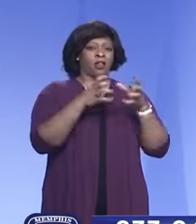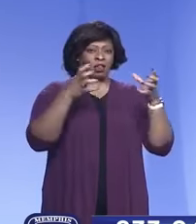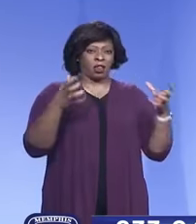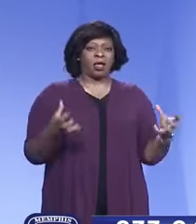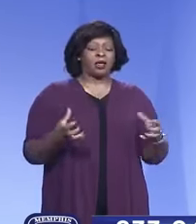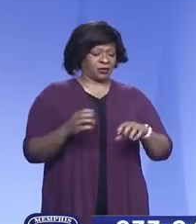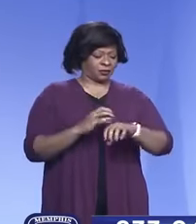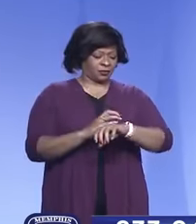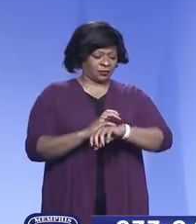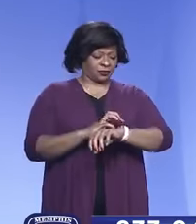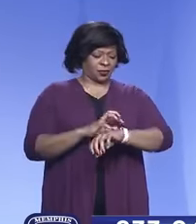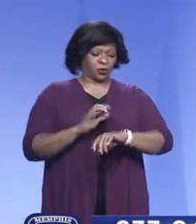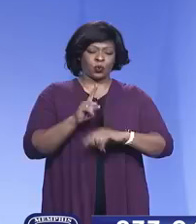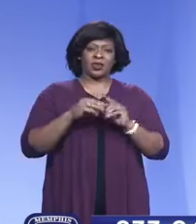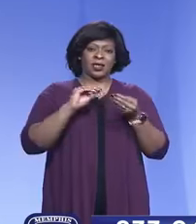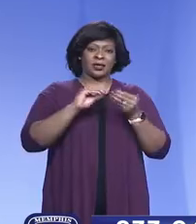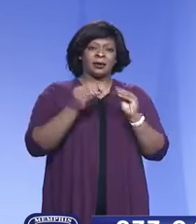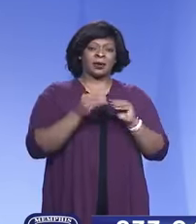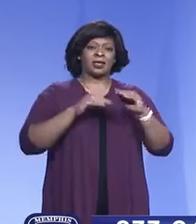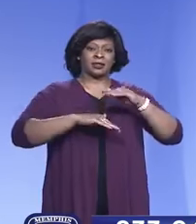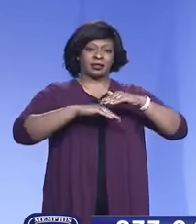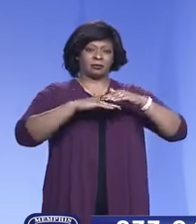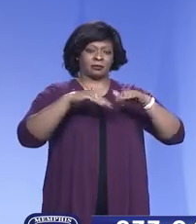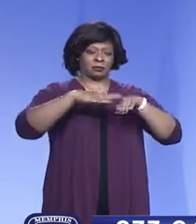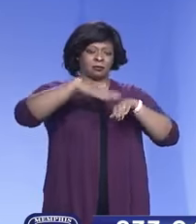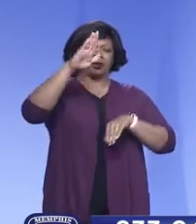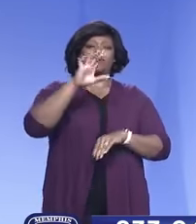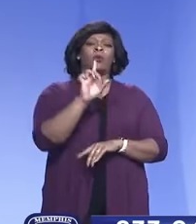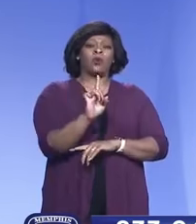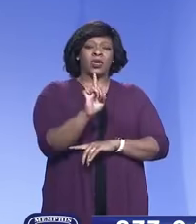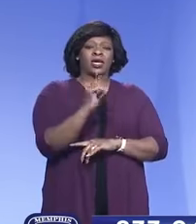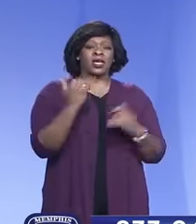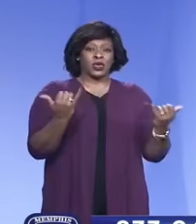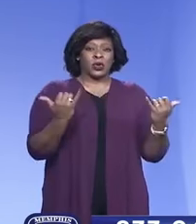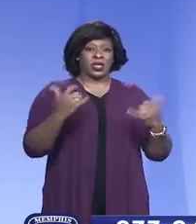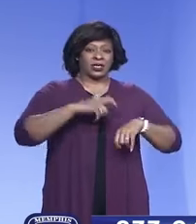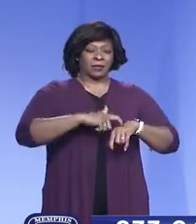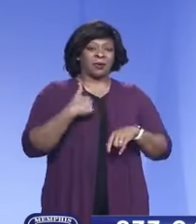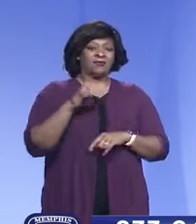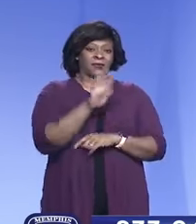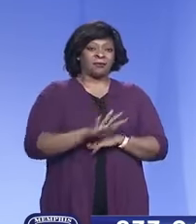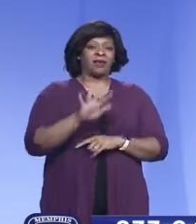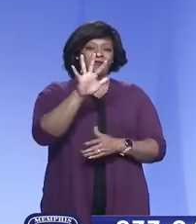exponentially when that number is above 1. So at the current time, we have